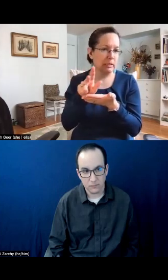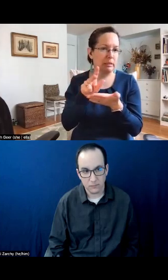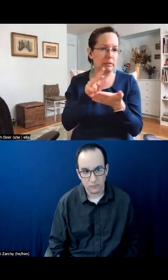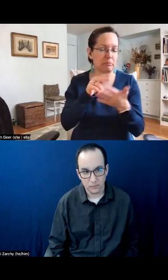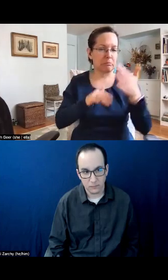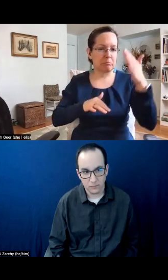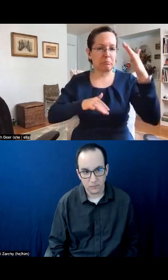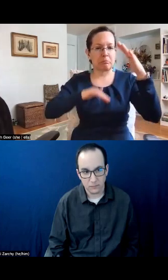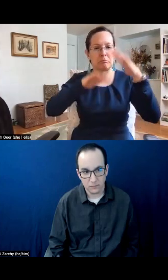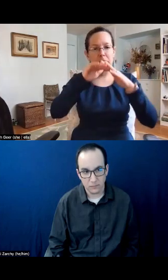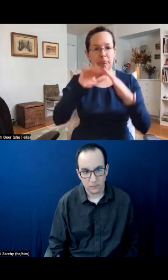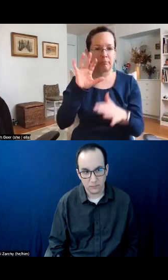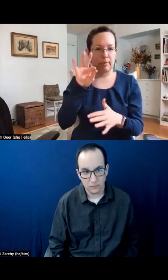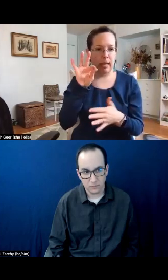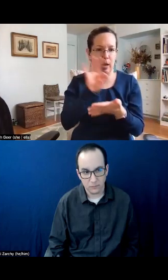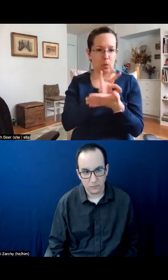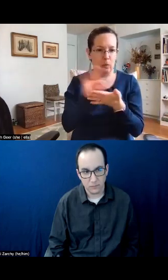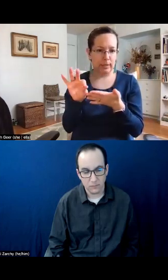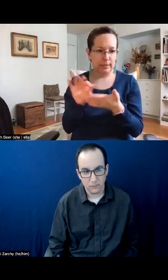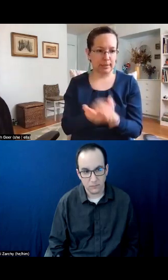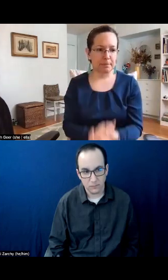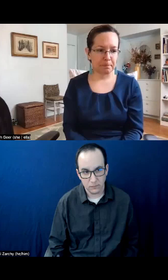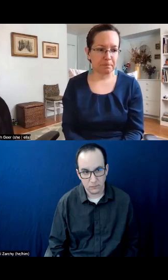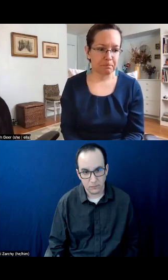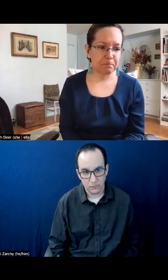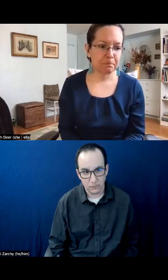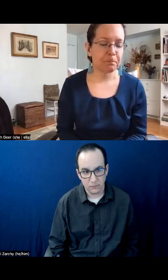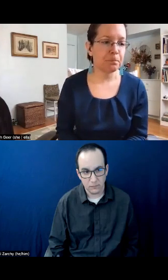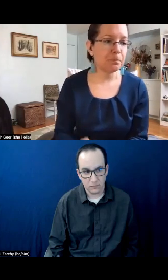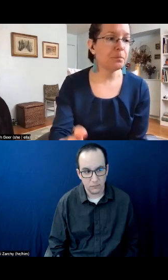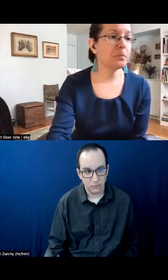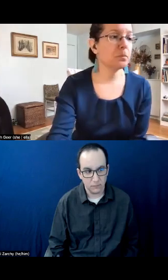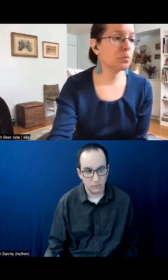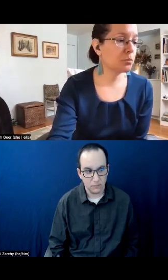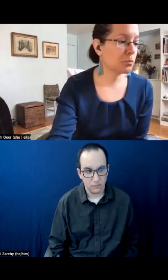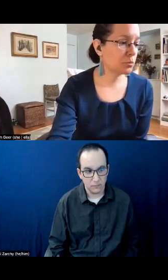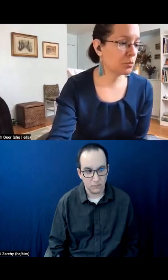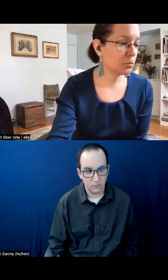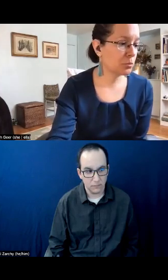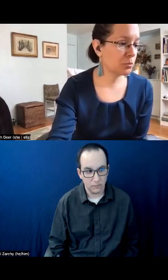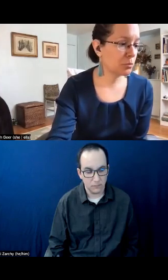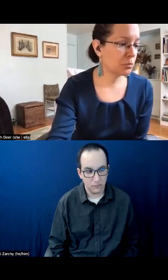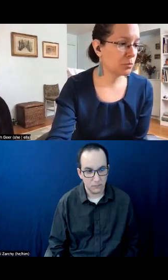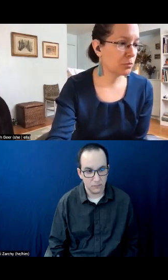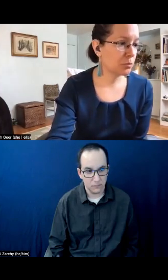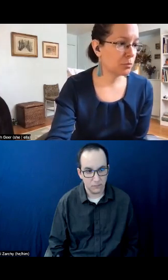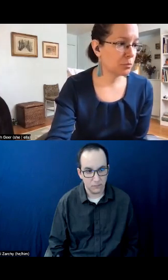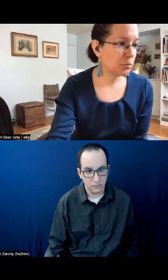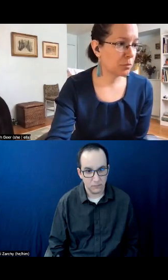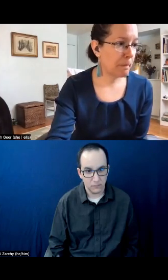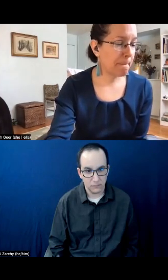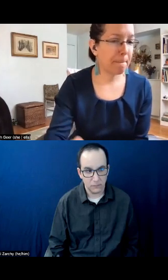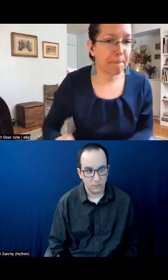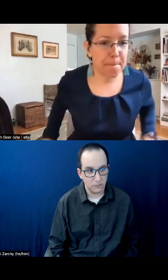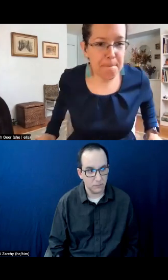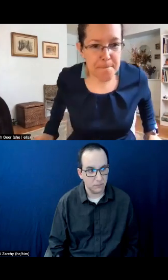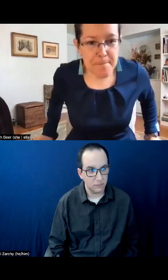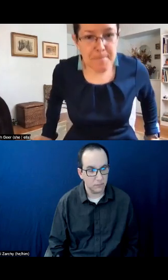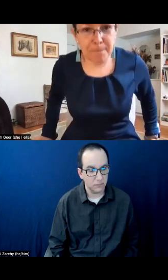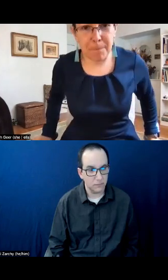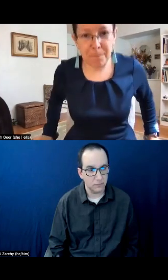Is it 1 week, 2 weeks, 3 weeks? Exact same production. The only parameter that has changed is the hand shape, which indicates a different length of